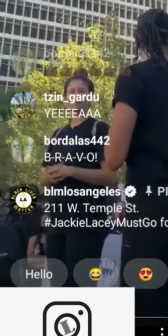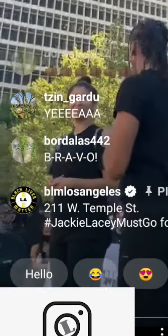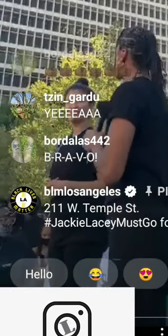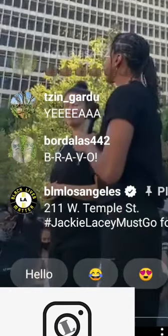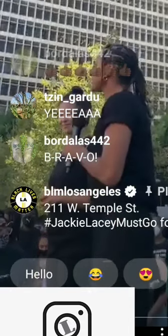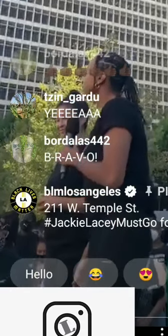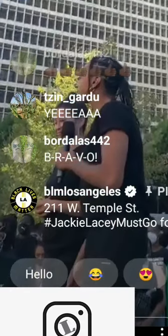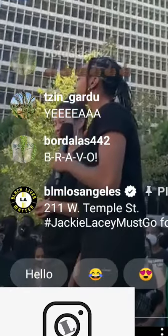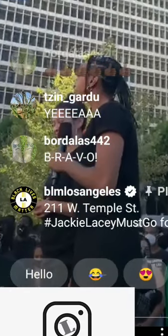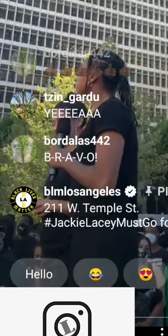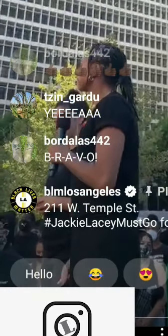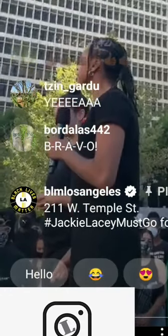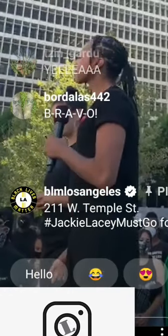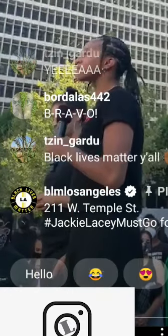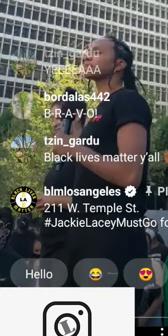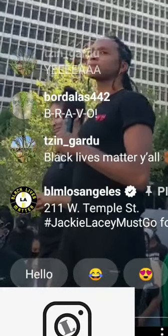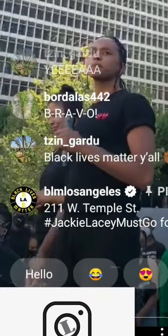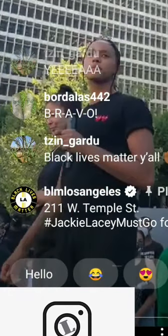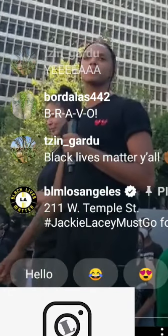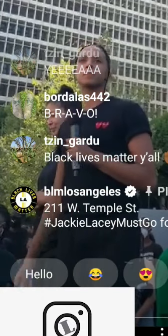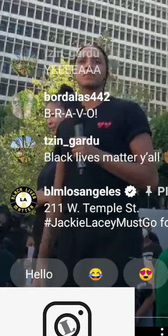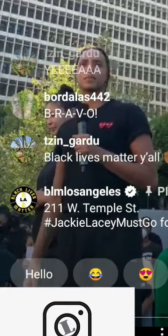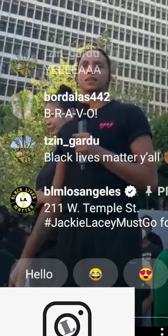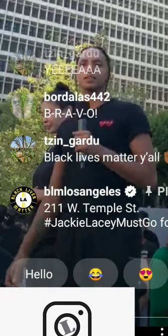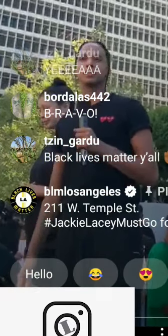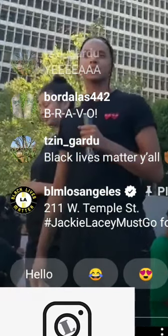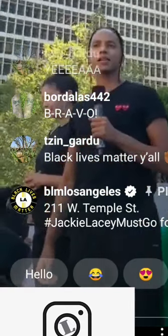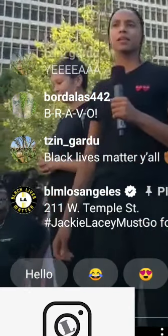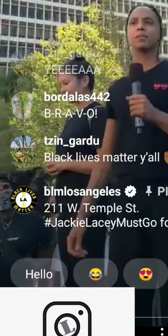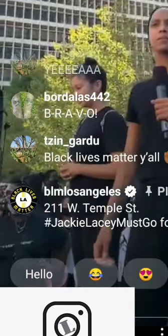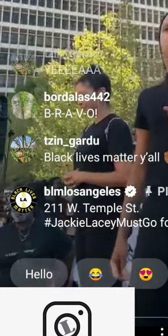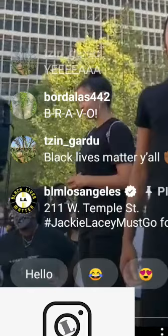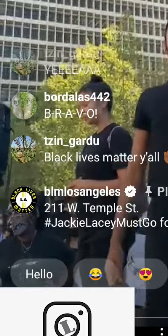All right, everybody, thank you, thank you, thank you, appreciate you.